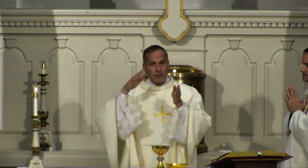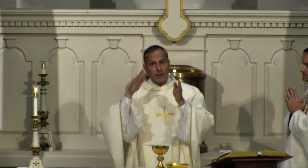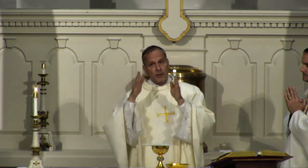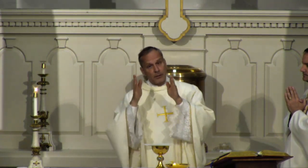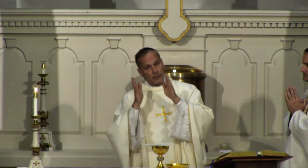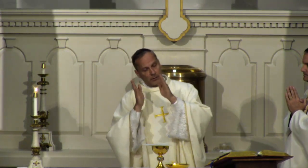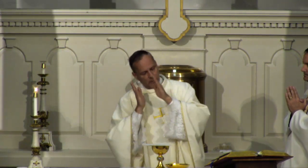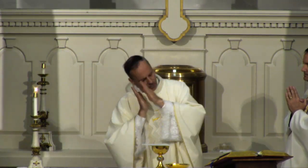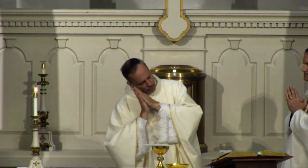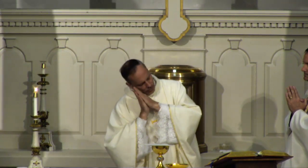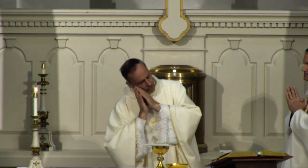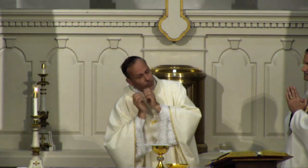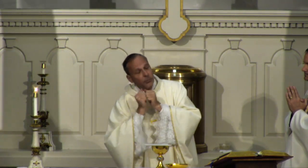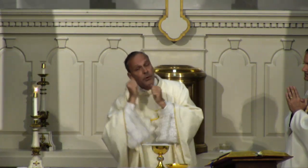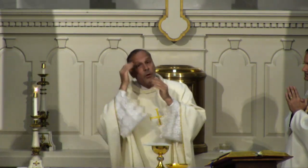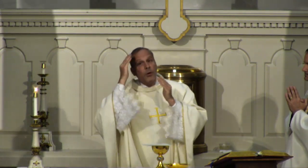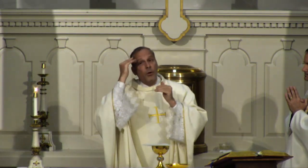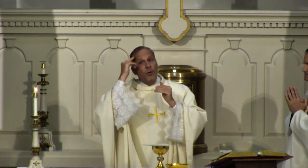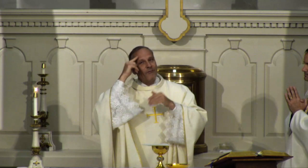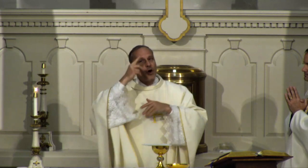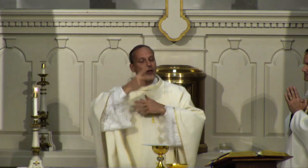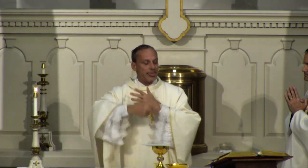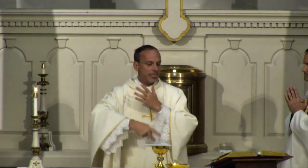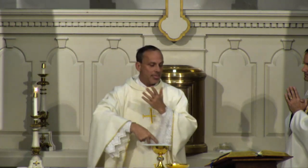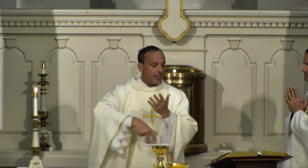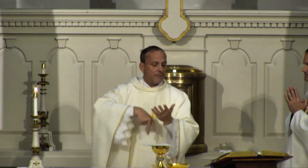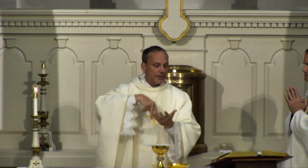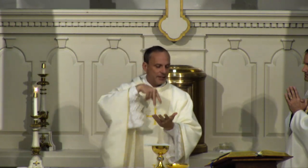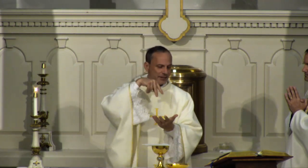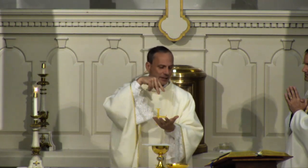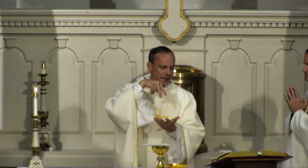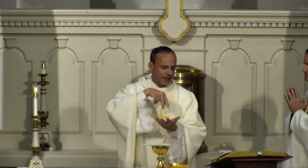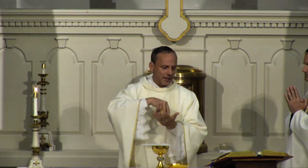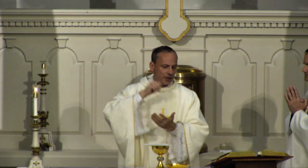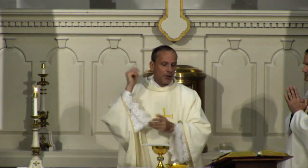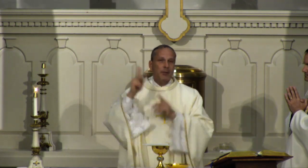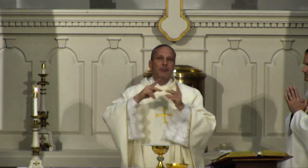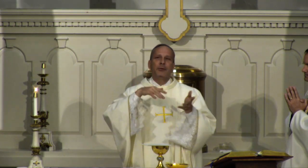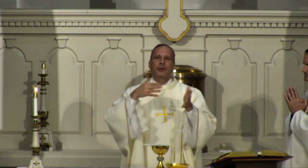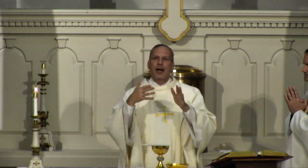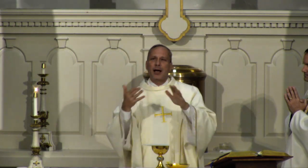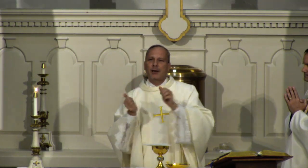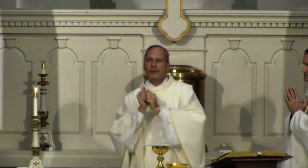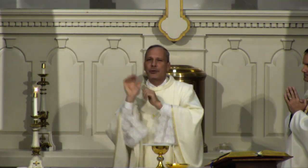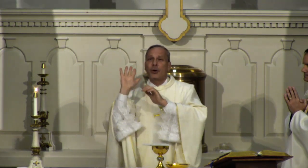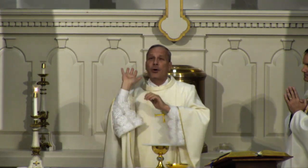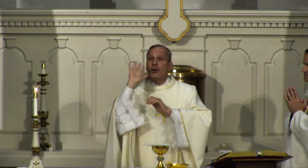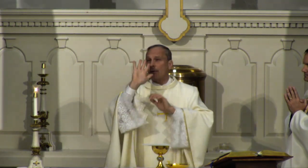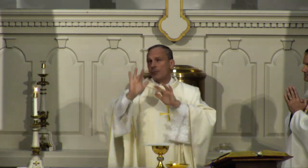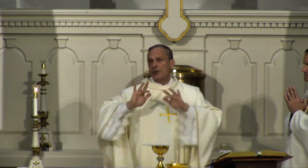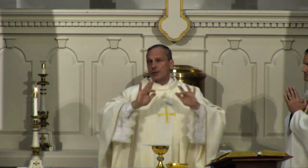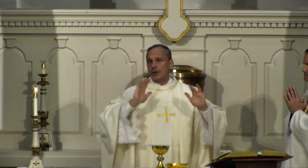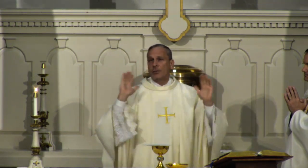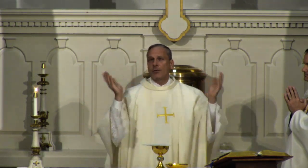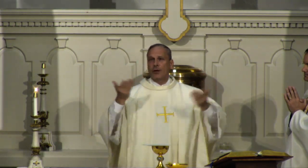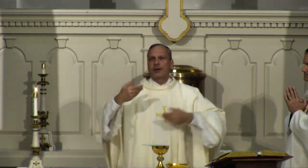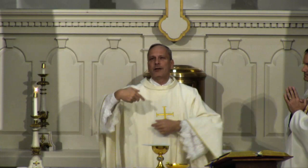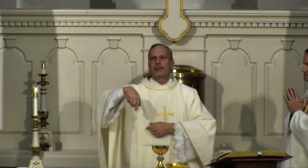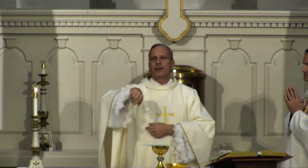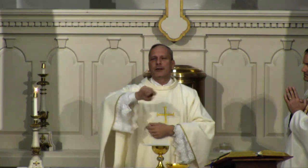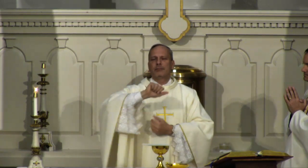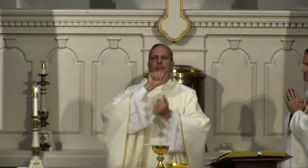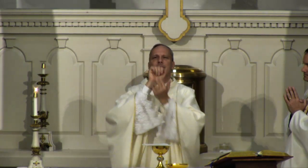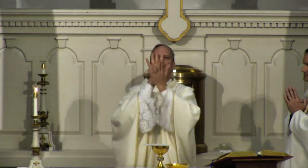Remember also our brothers and sisters who have fallen asleep in the hope of the resurrection, and all who have died in your